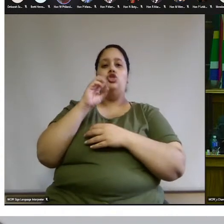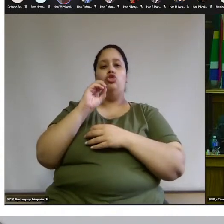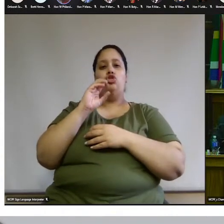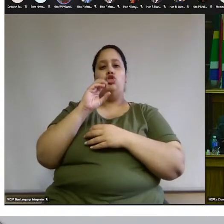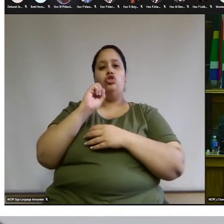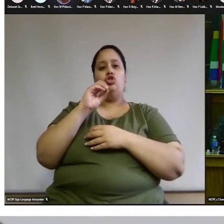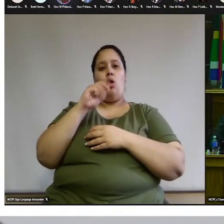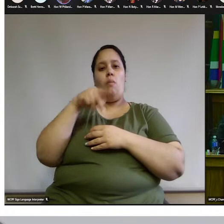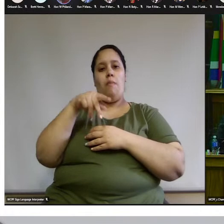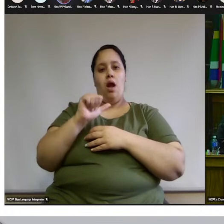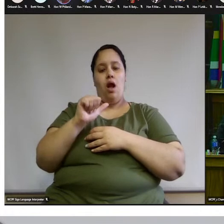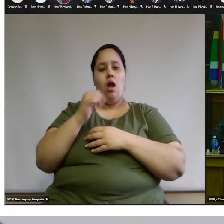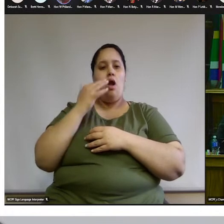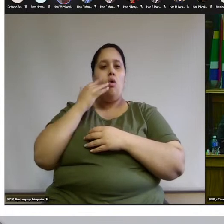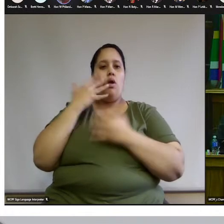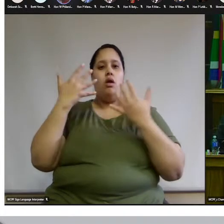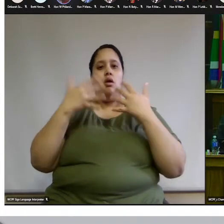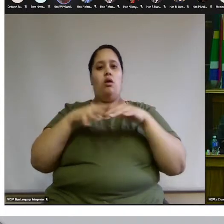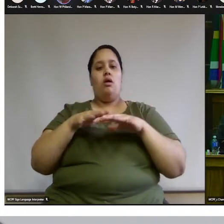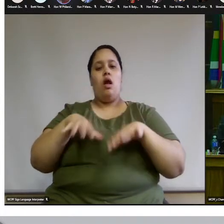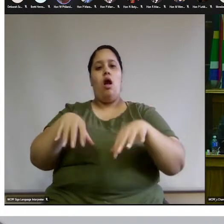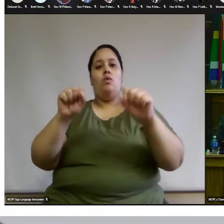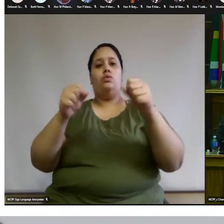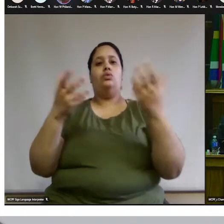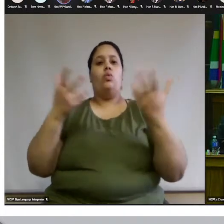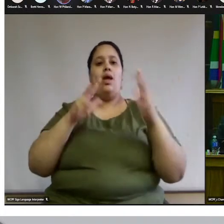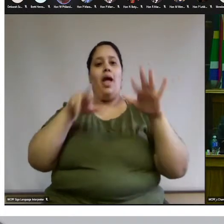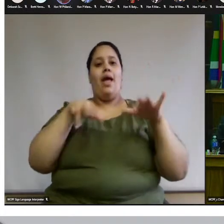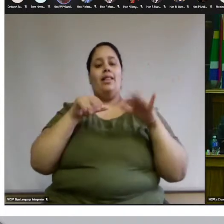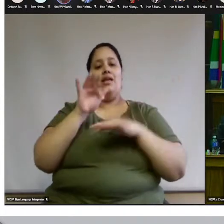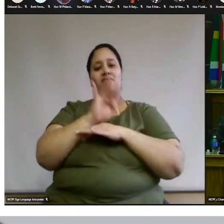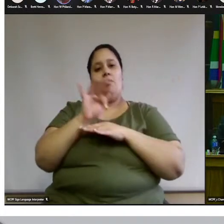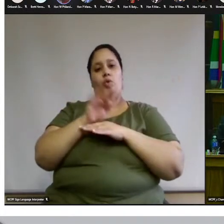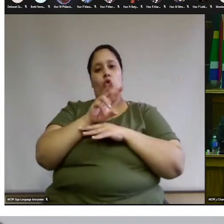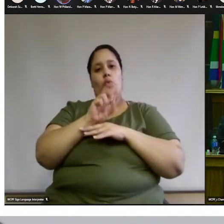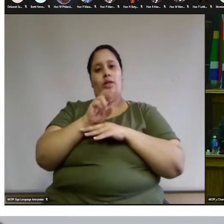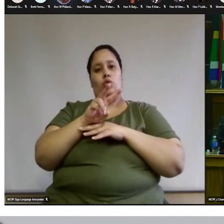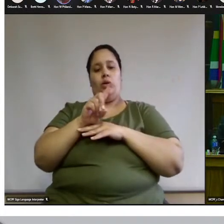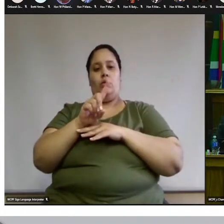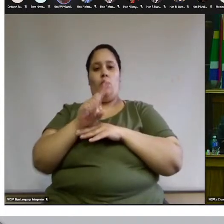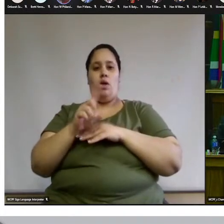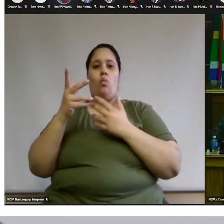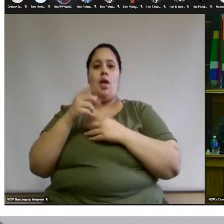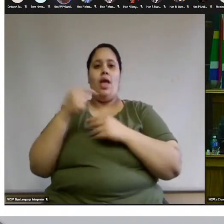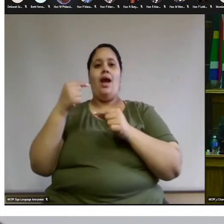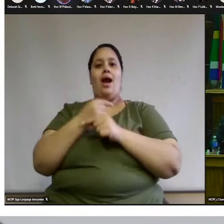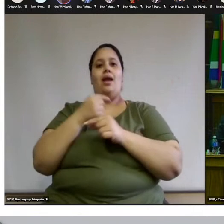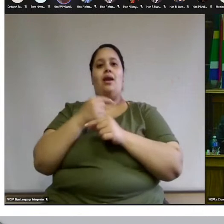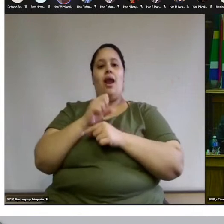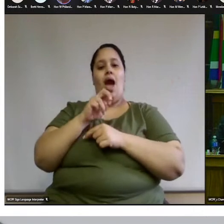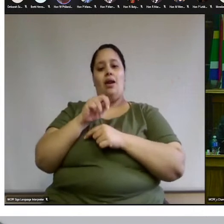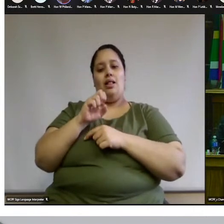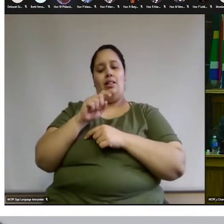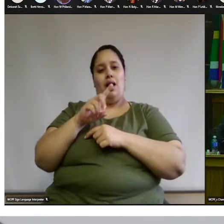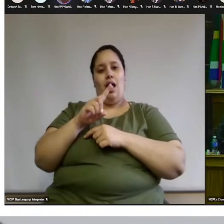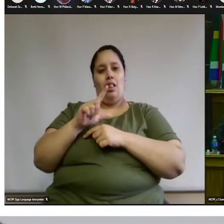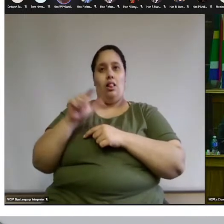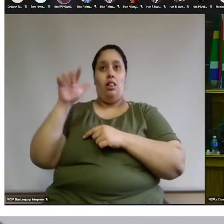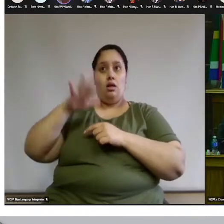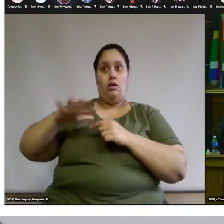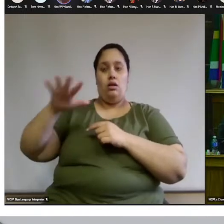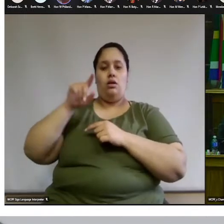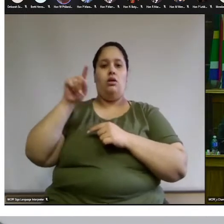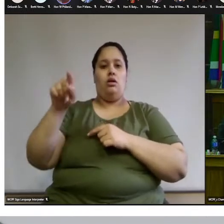the hybrid parliamentary sitting held on the 18th of February 2021 at Genadendal were defamatory of